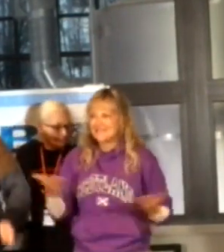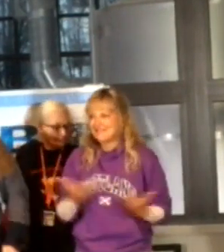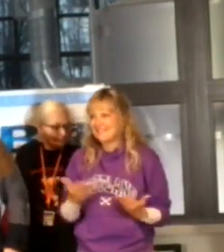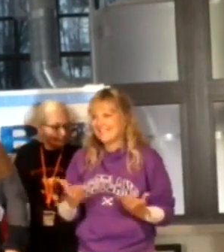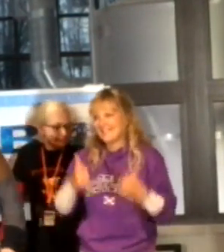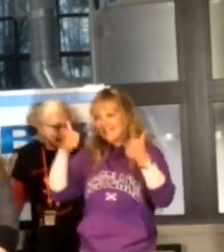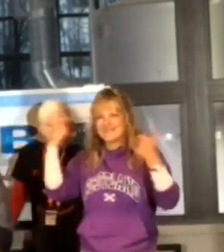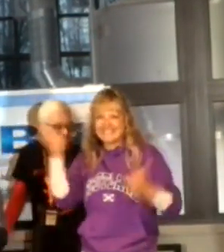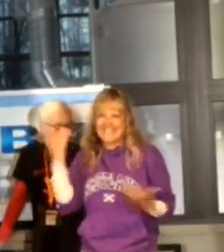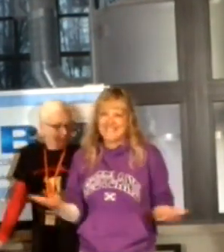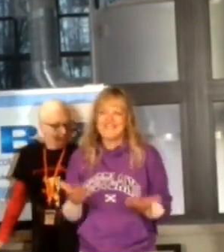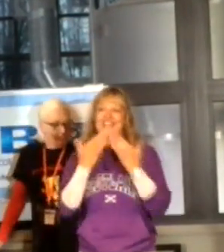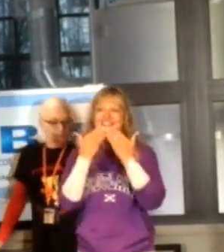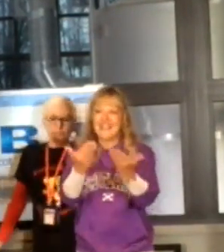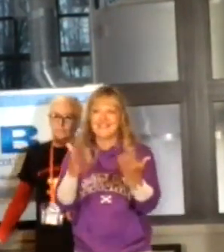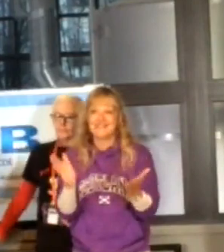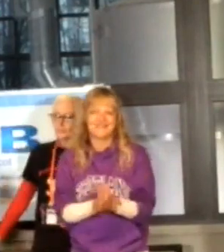huge success.